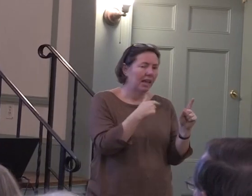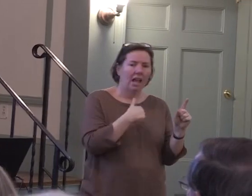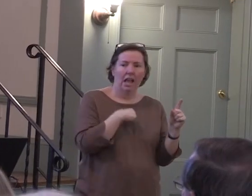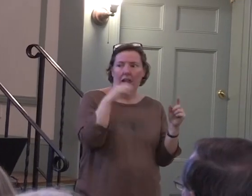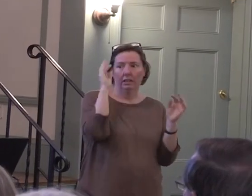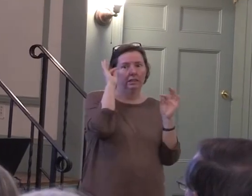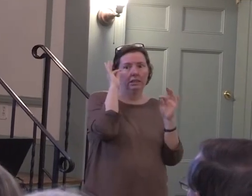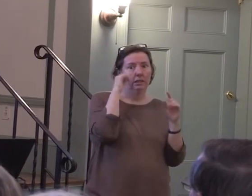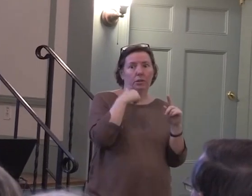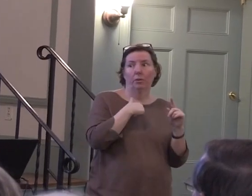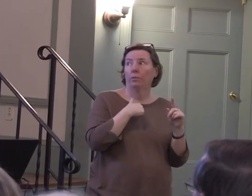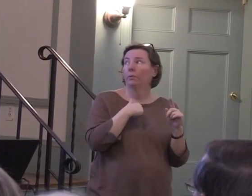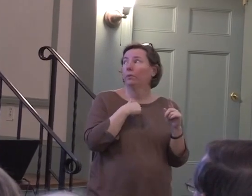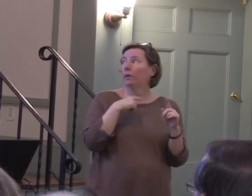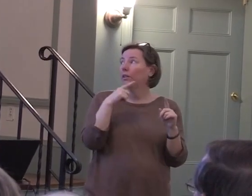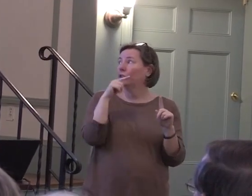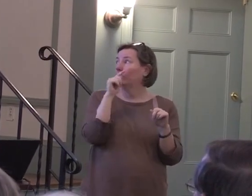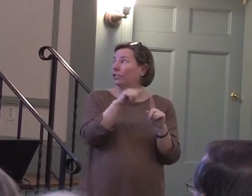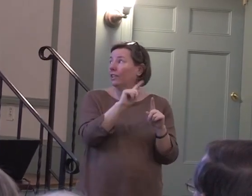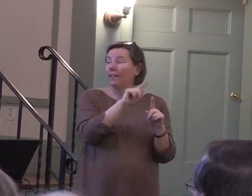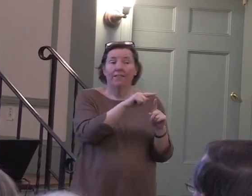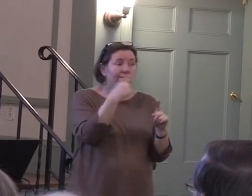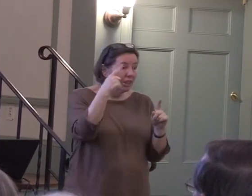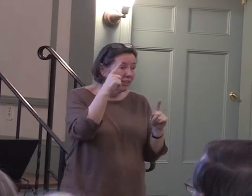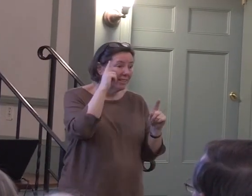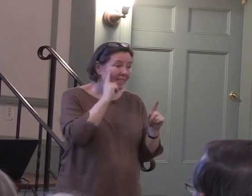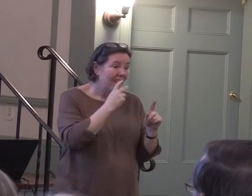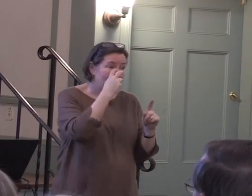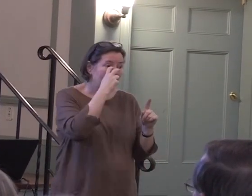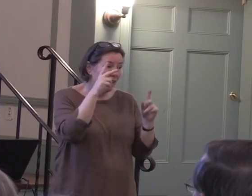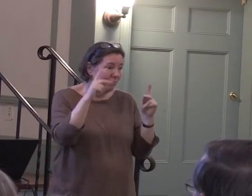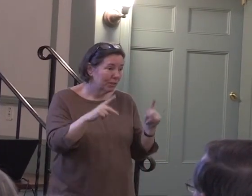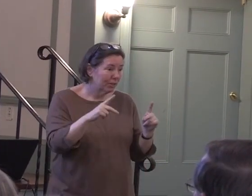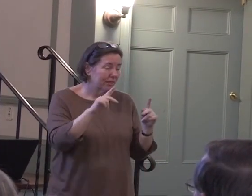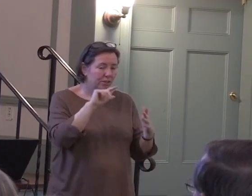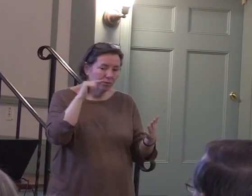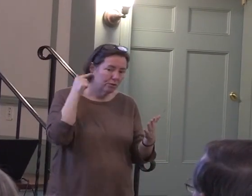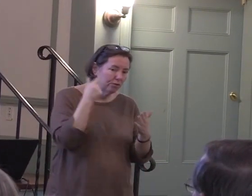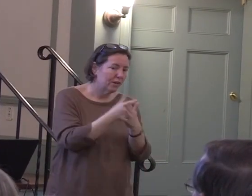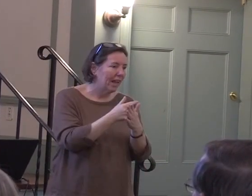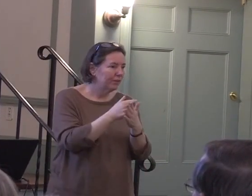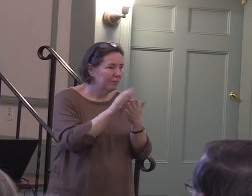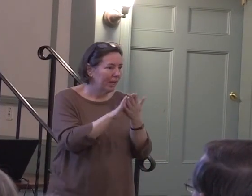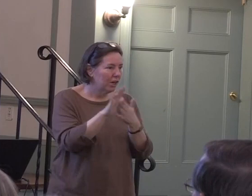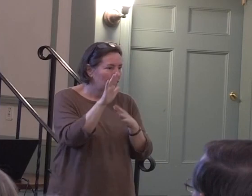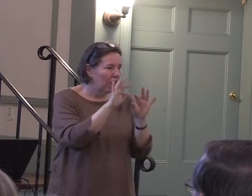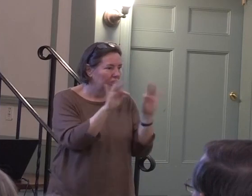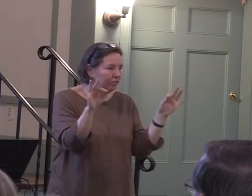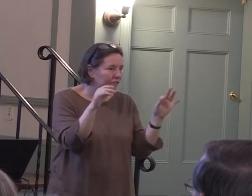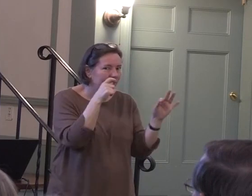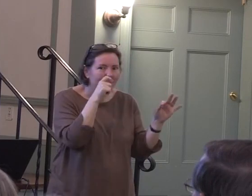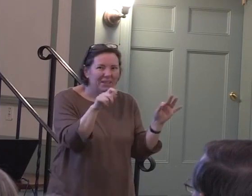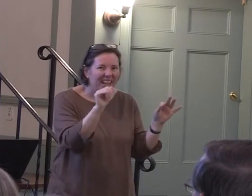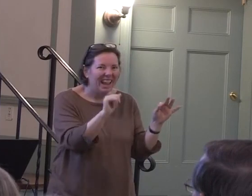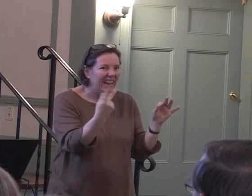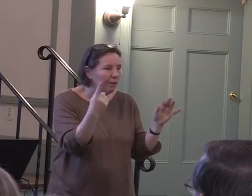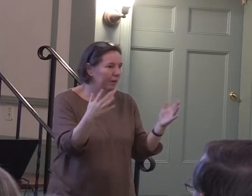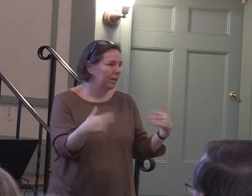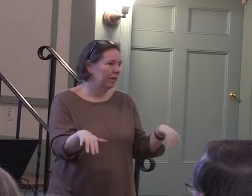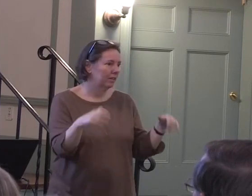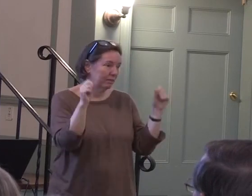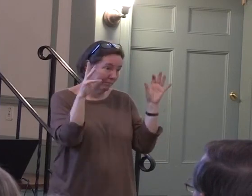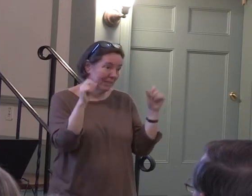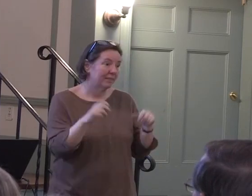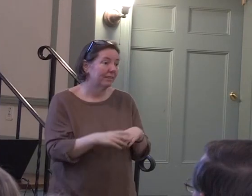didn't know she was the first deaf-blind person to graduate with a college degree. I didn't know